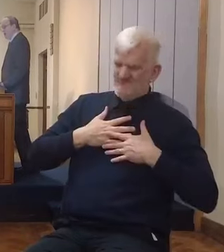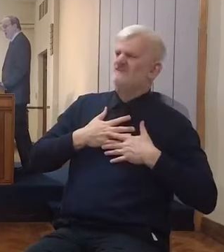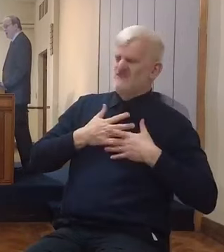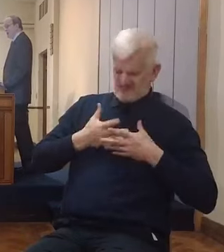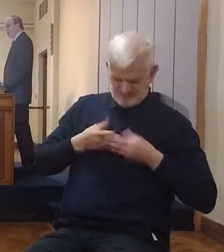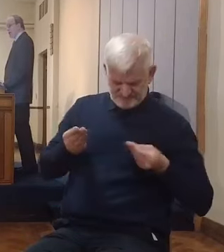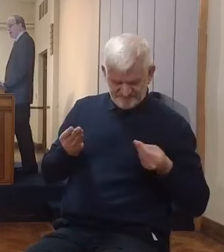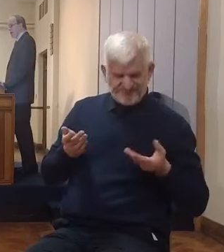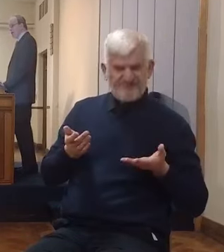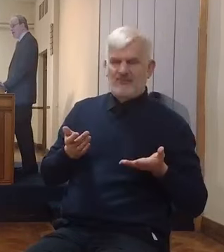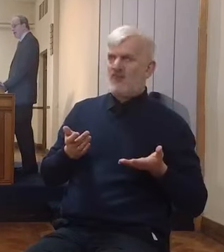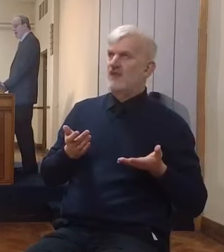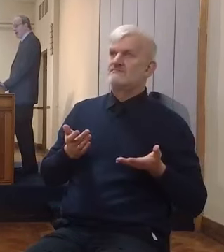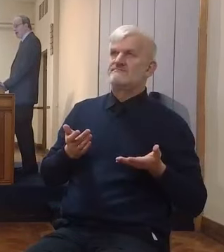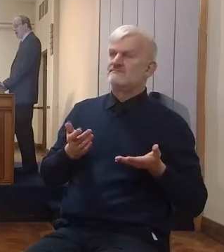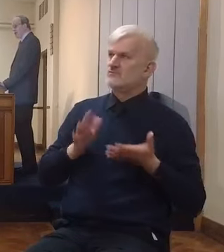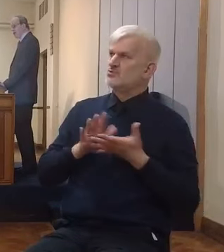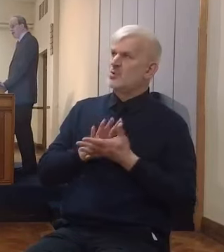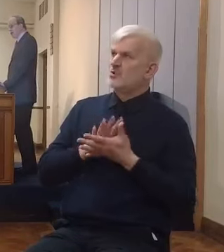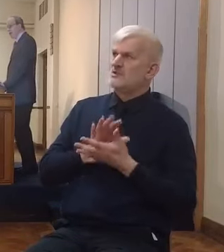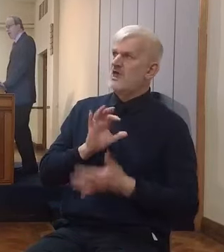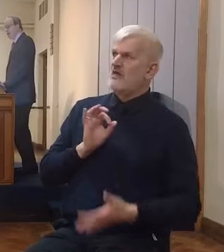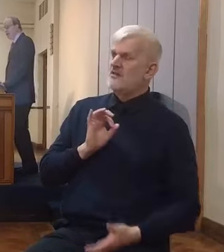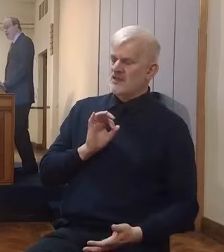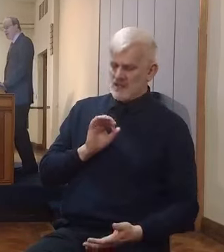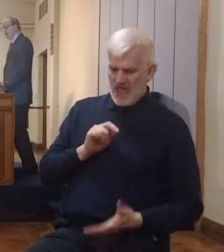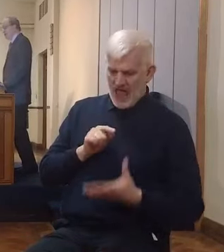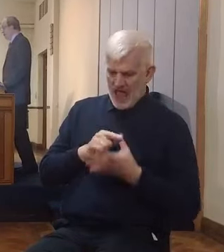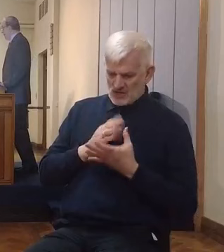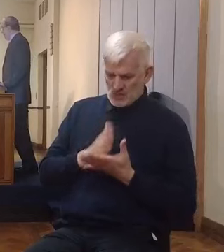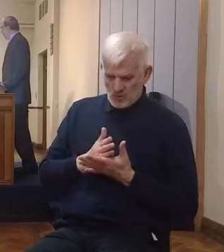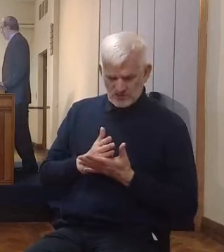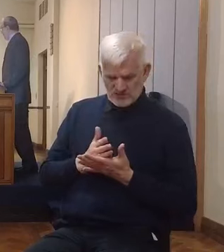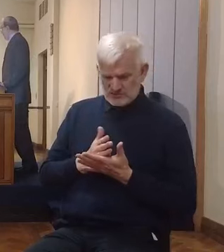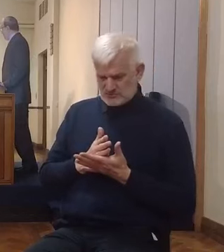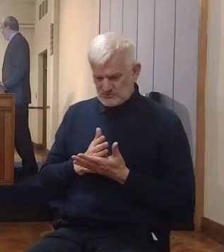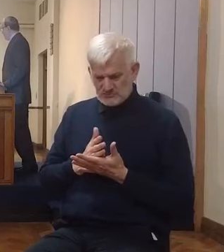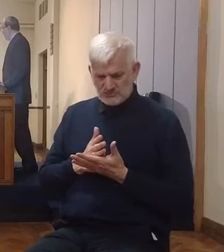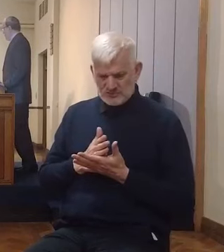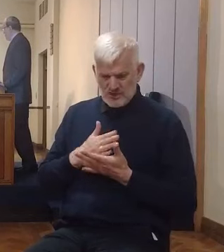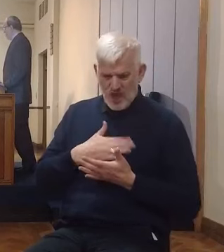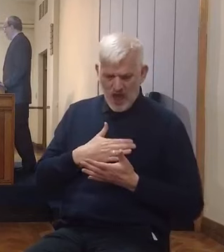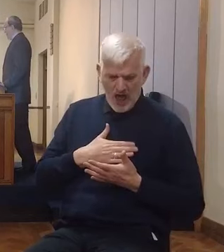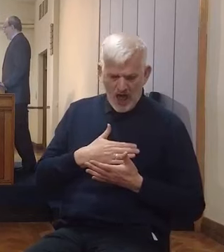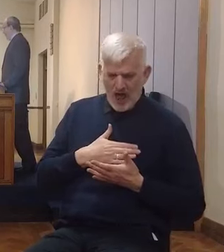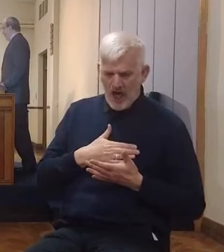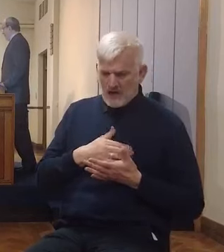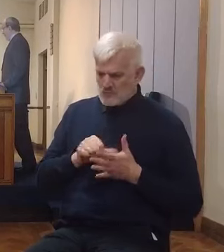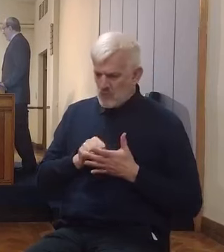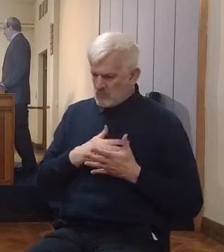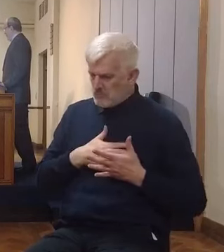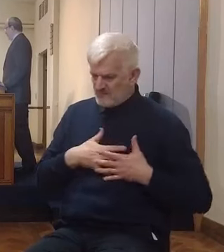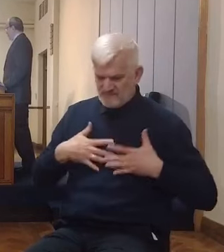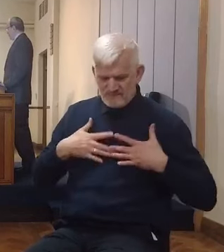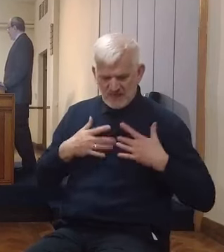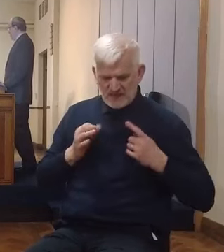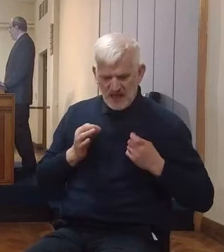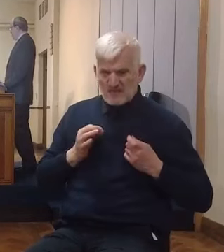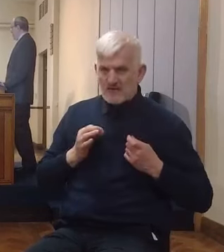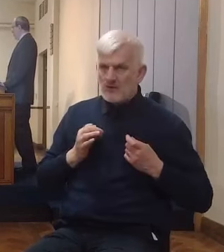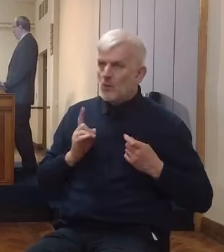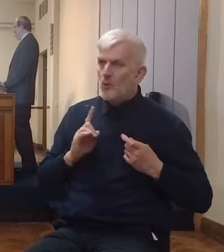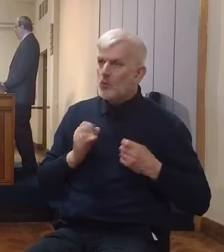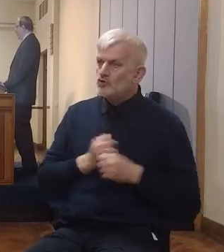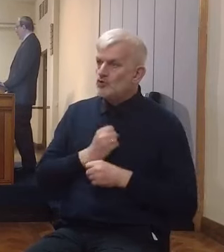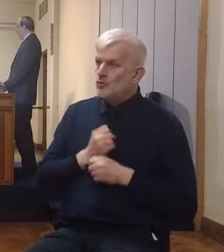Lord and no assurance, you can still function with your head. You don't need the feeling system